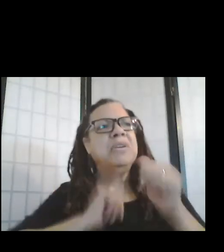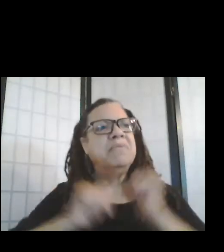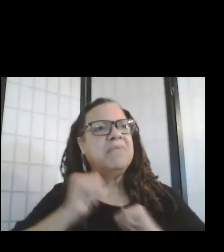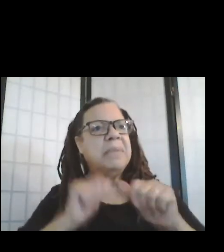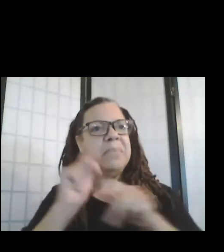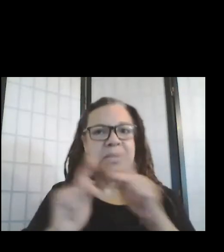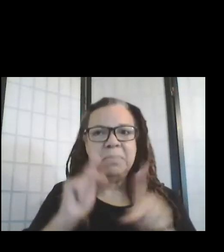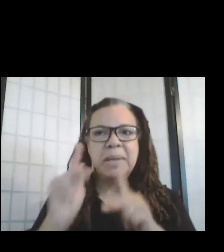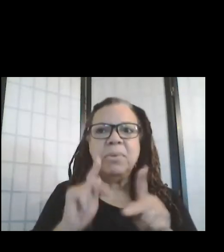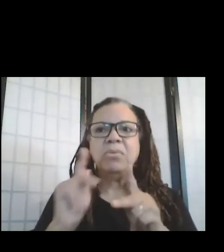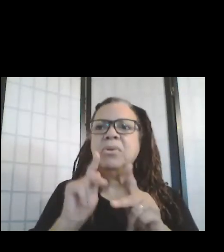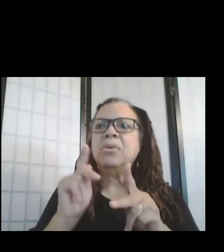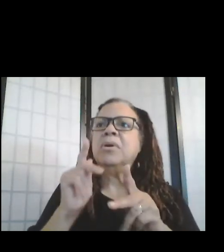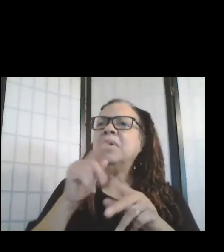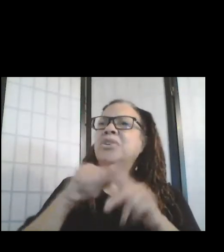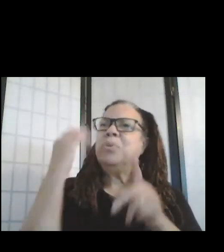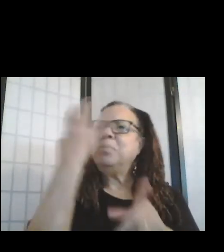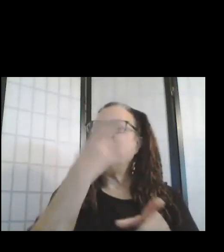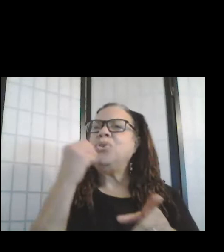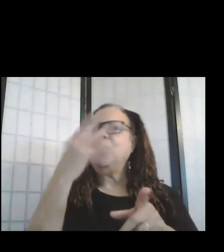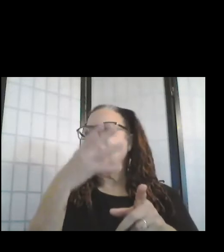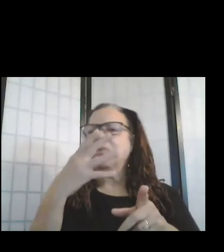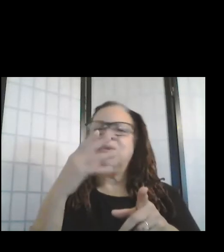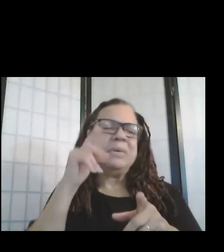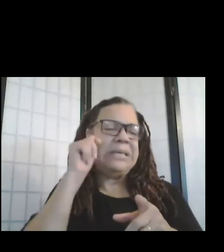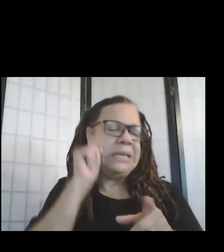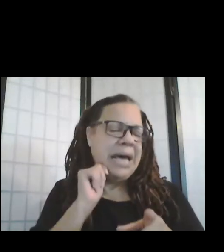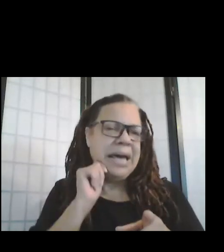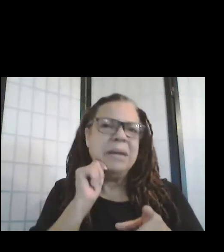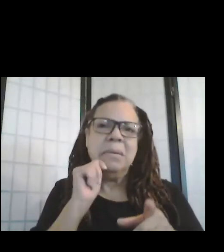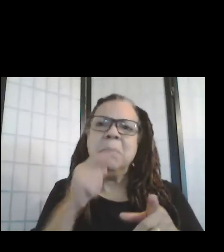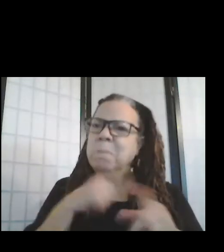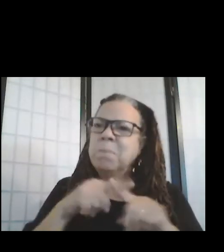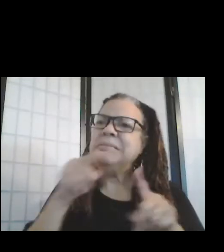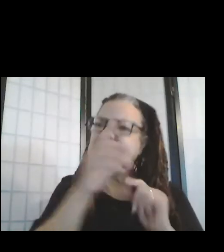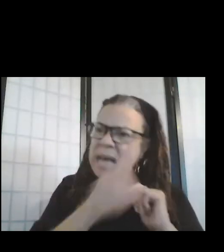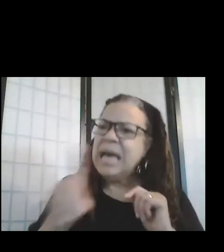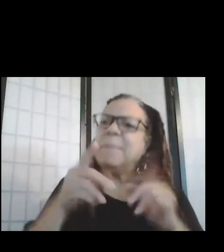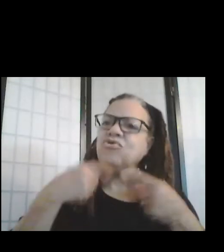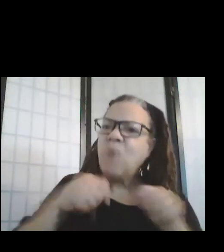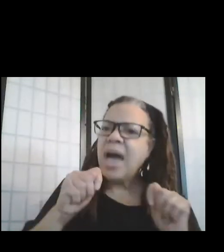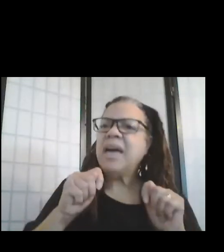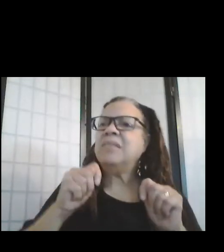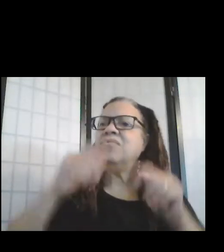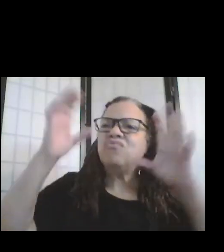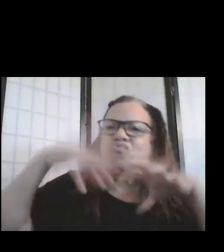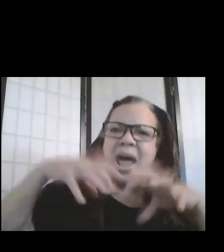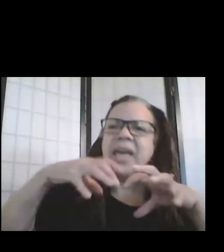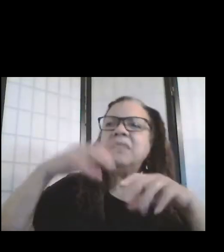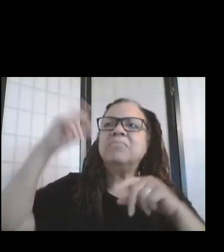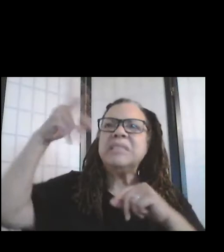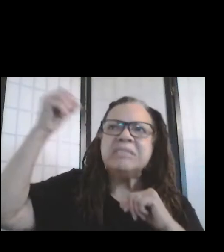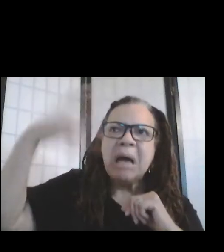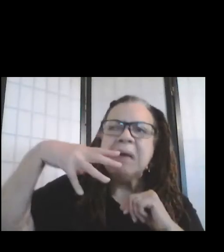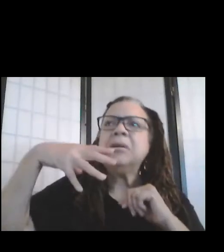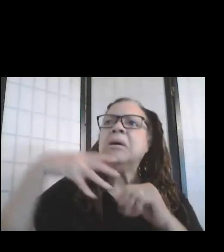your tanned and lovely radiance. But damn it, I tried, rain and shine, and I clung to a